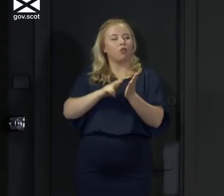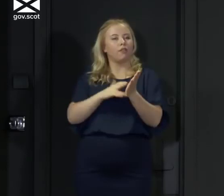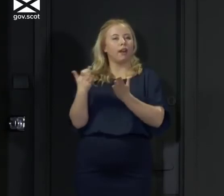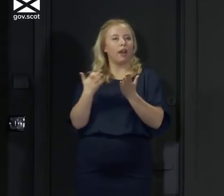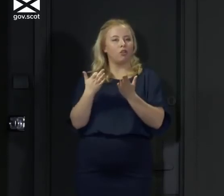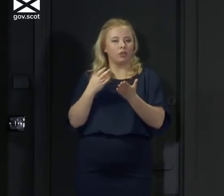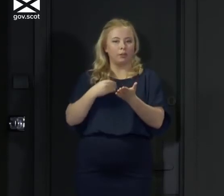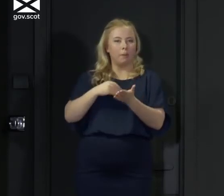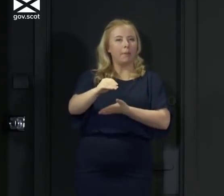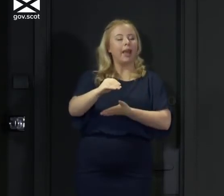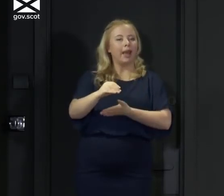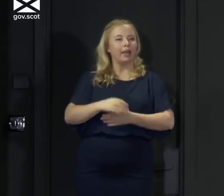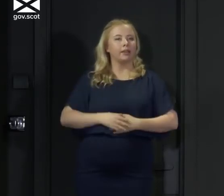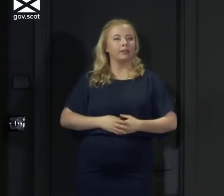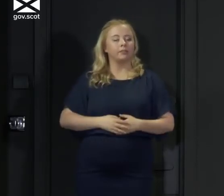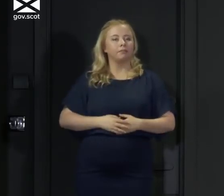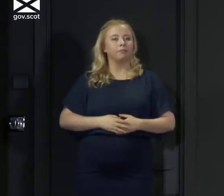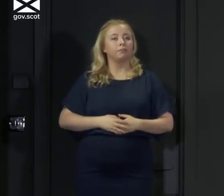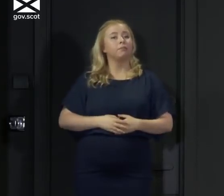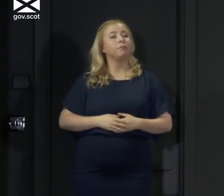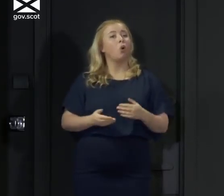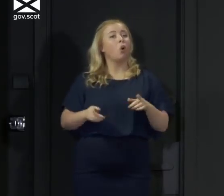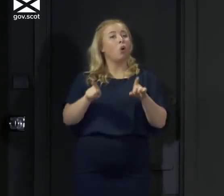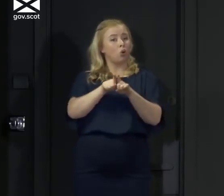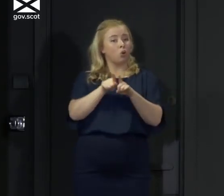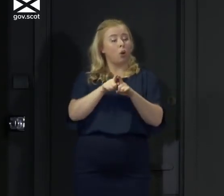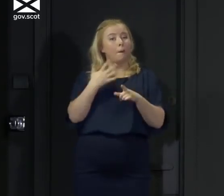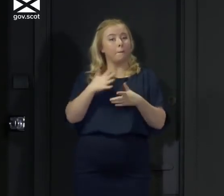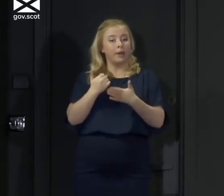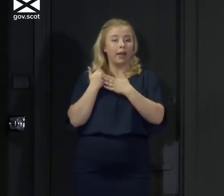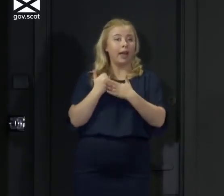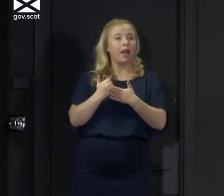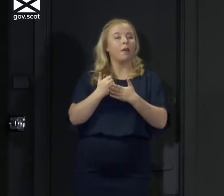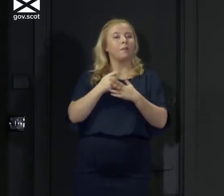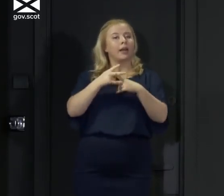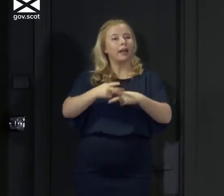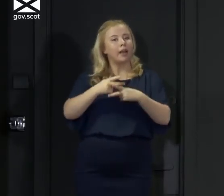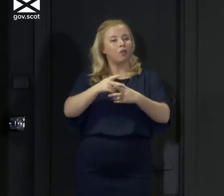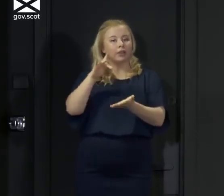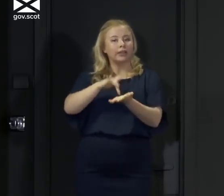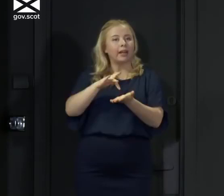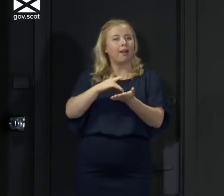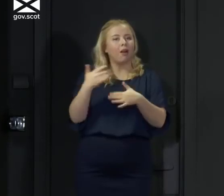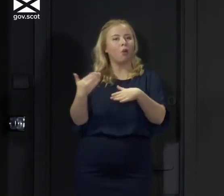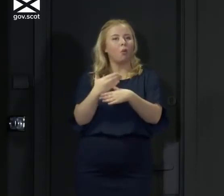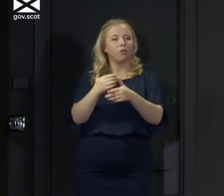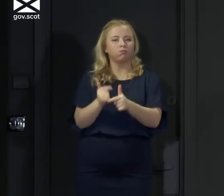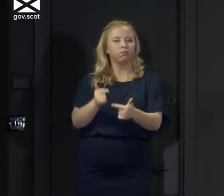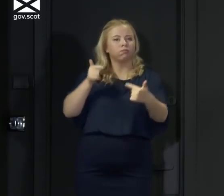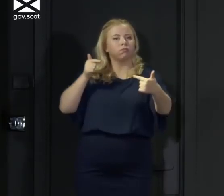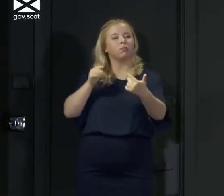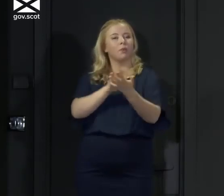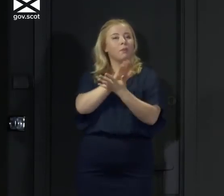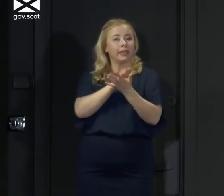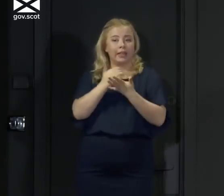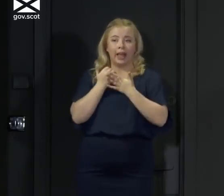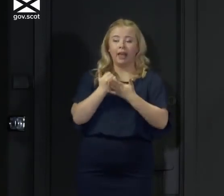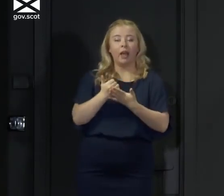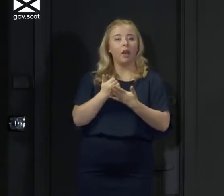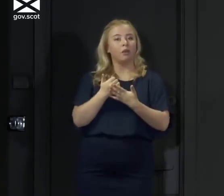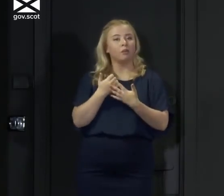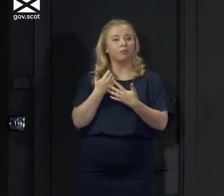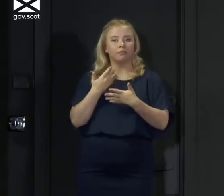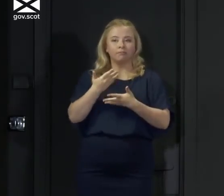allowance. In addition, we've also helped carers' centres to work remotely. That means that help, advice and support is still